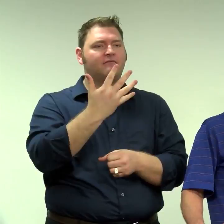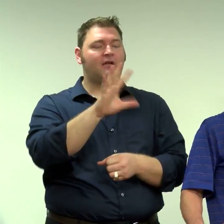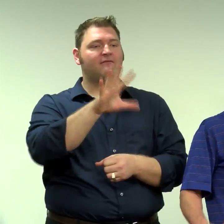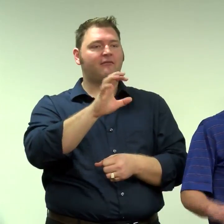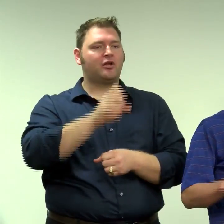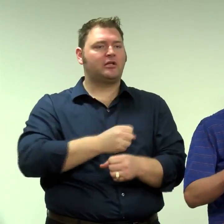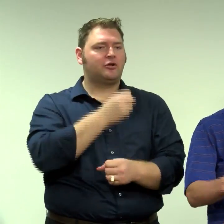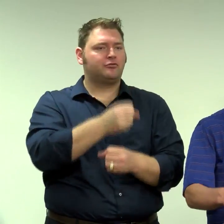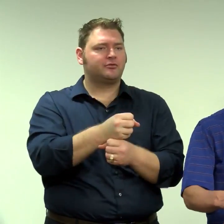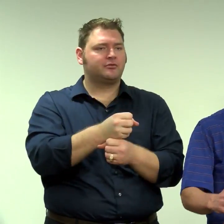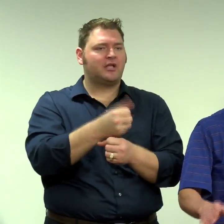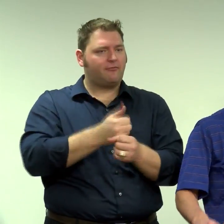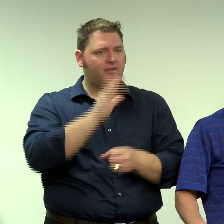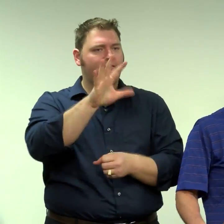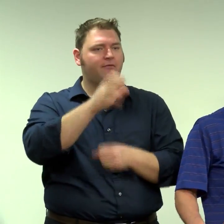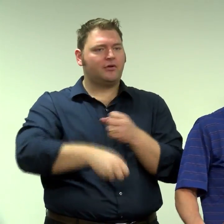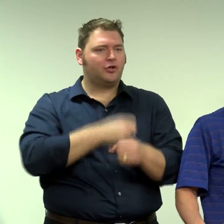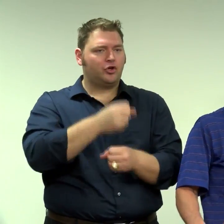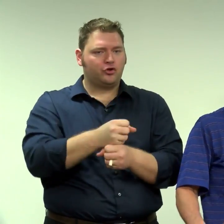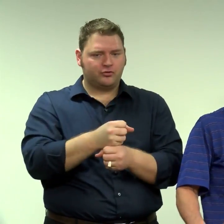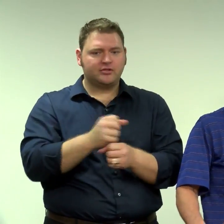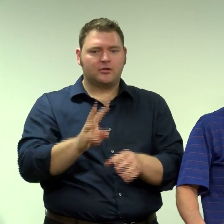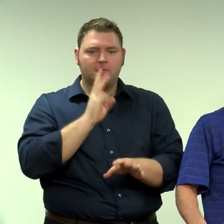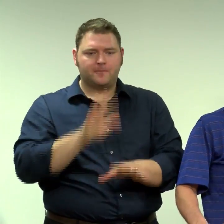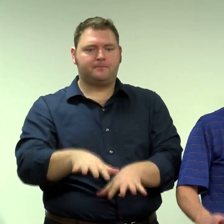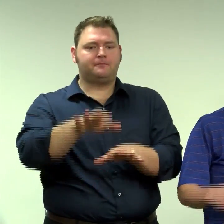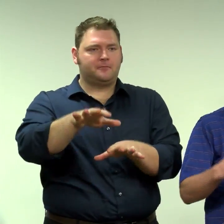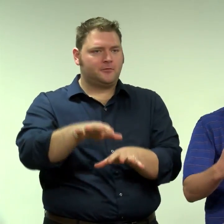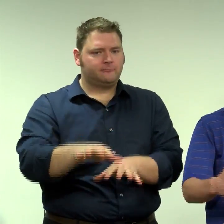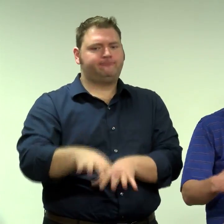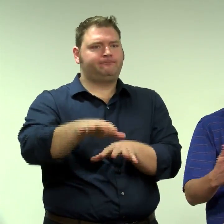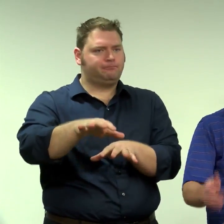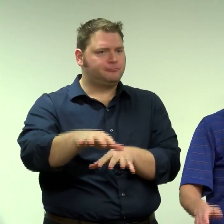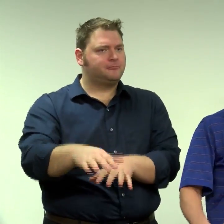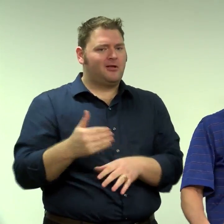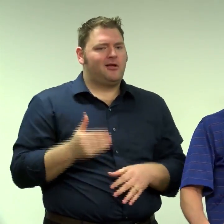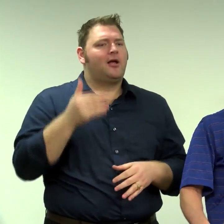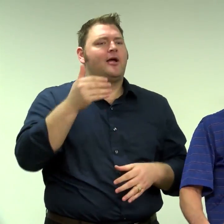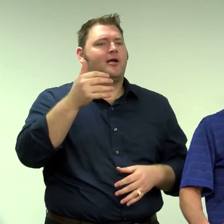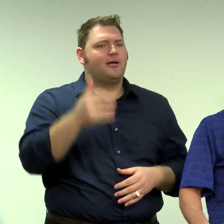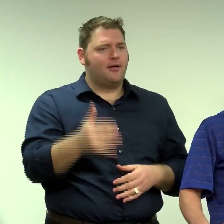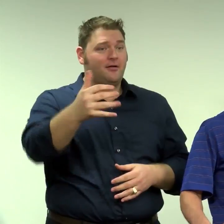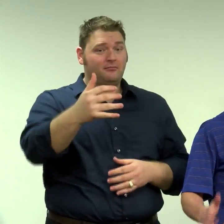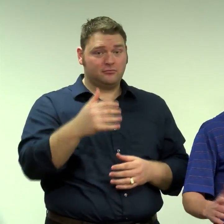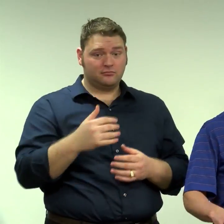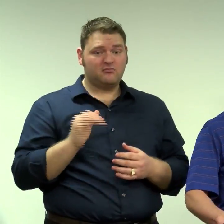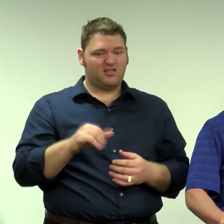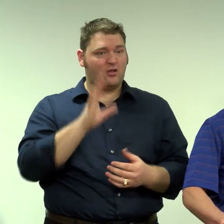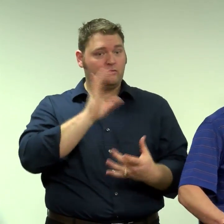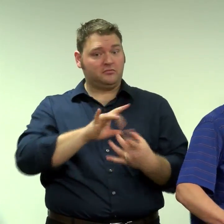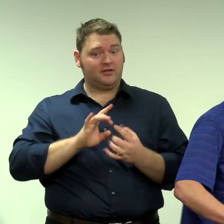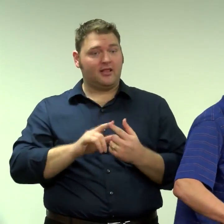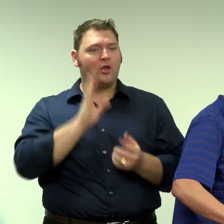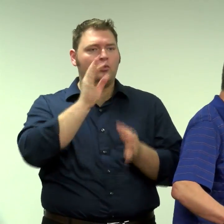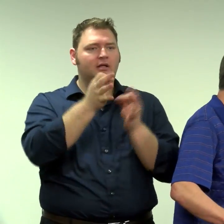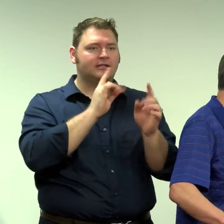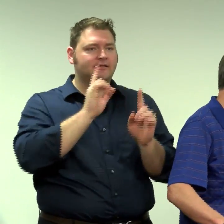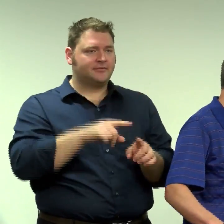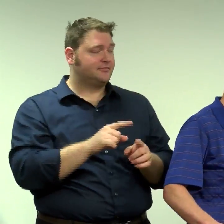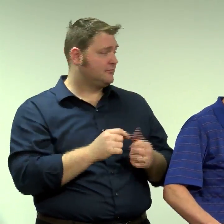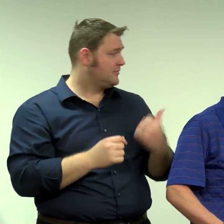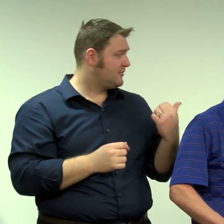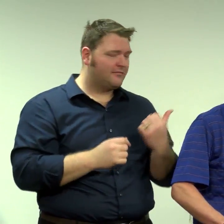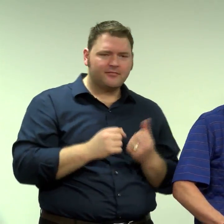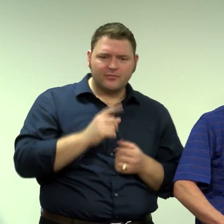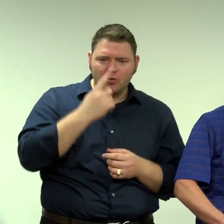move forward, even with these overflows in the future. So if you have any other questions relative to that, I'd be happy to answer them later on. Thank you. If you'll speak to the